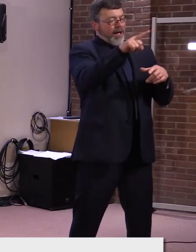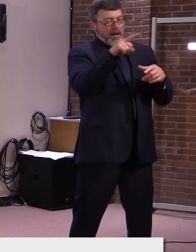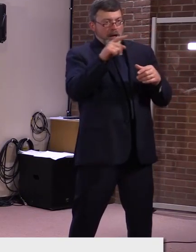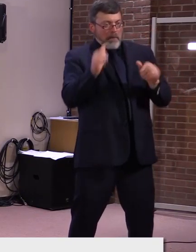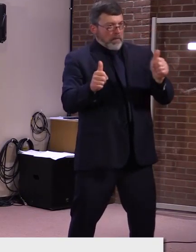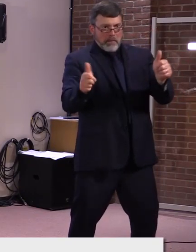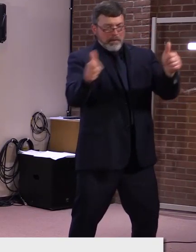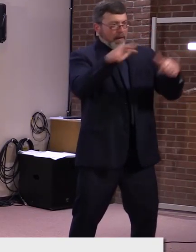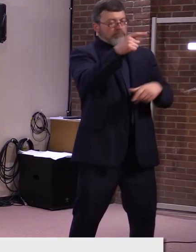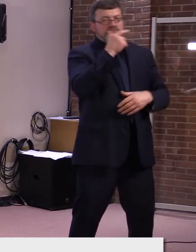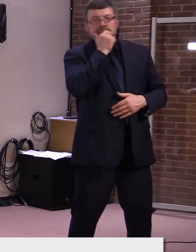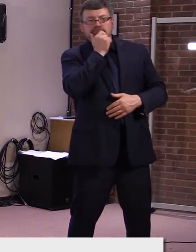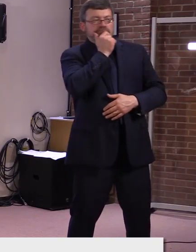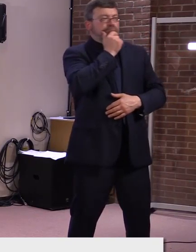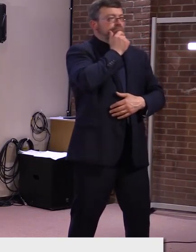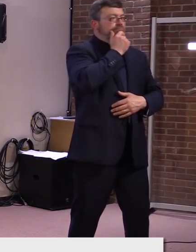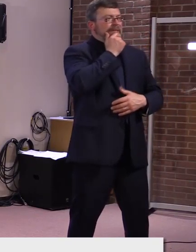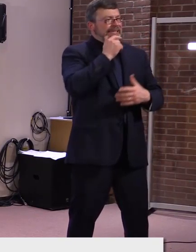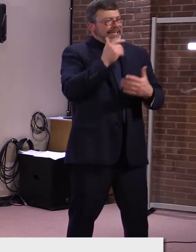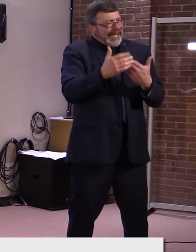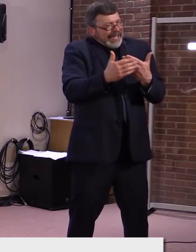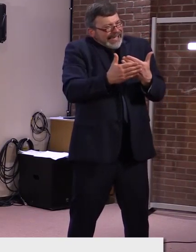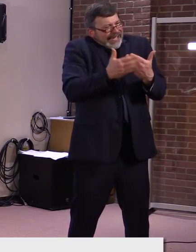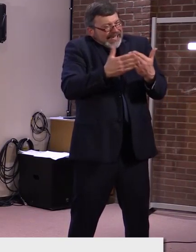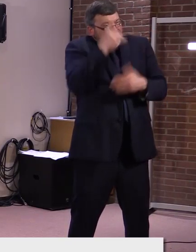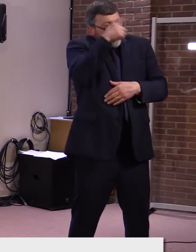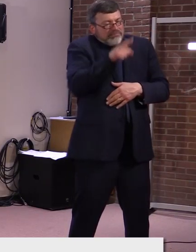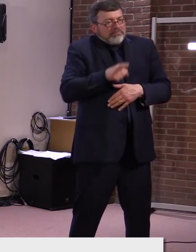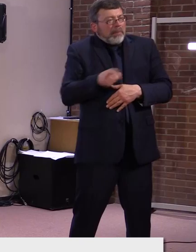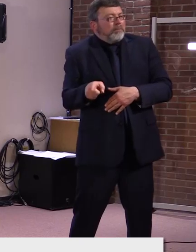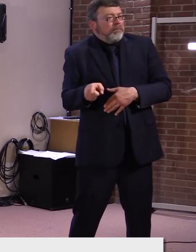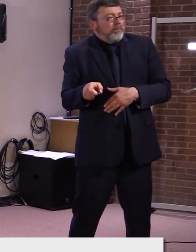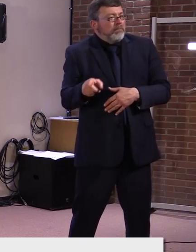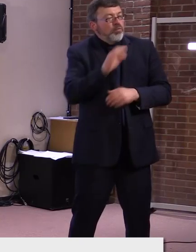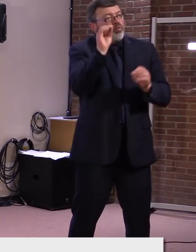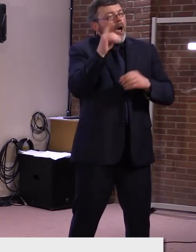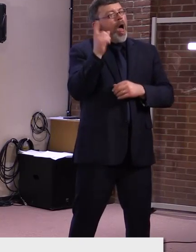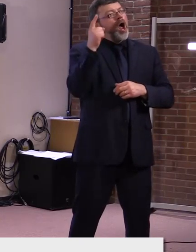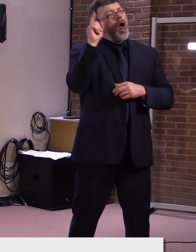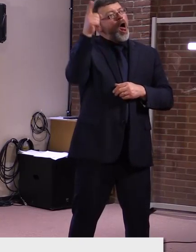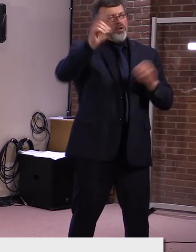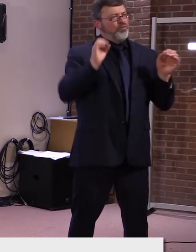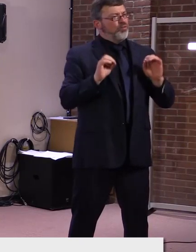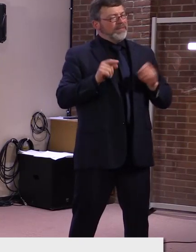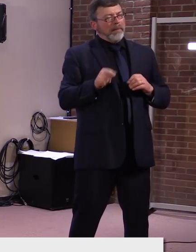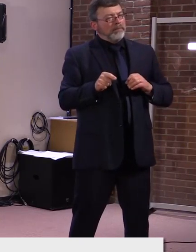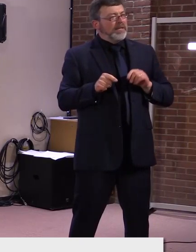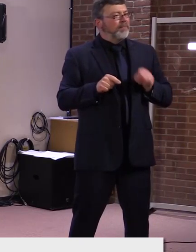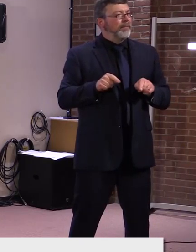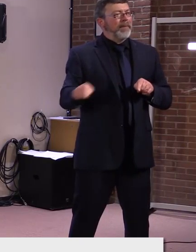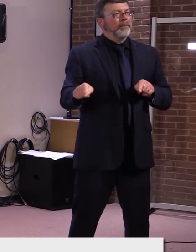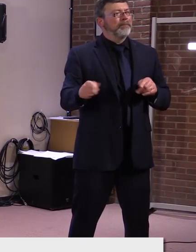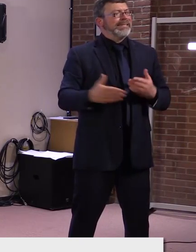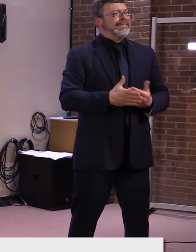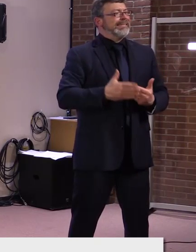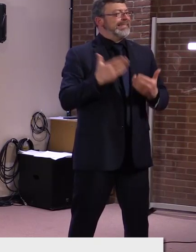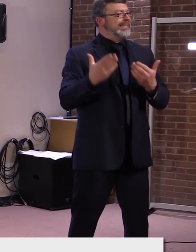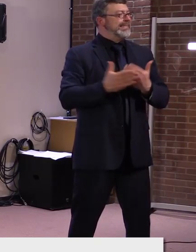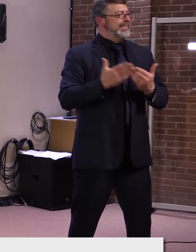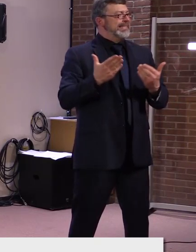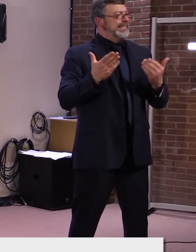they live and work. These may be smaller events, but just remember, they are very important to achieve